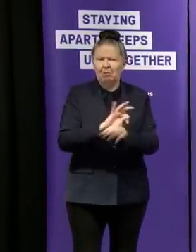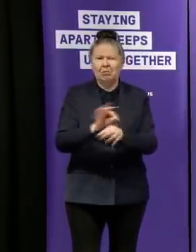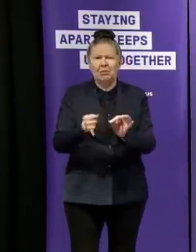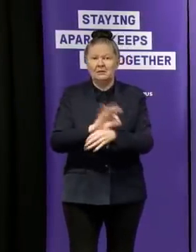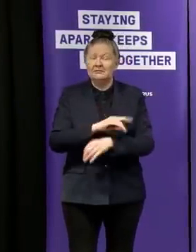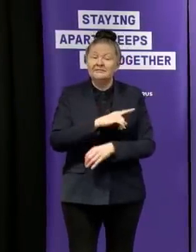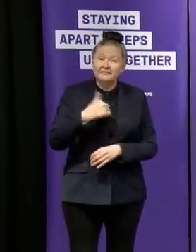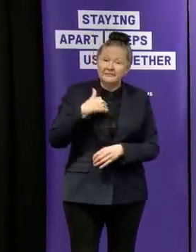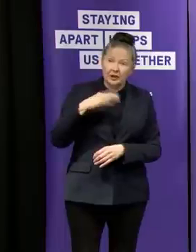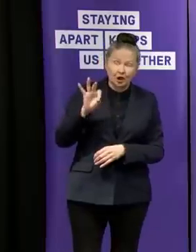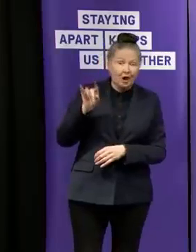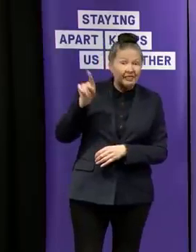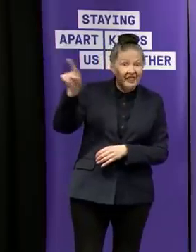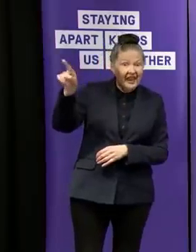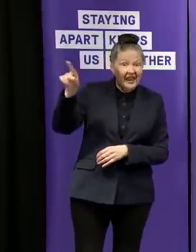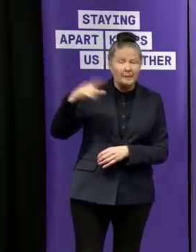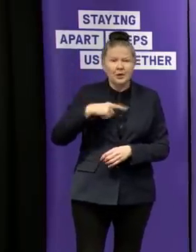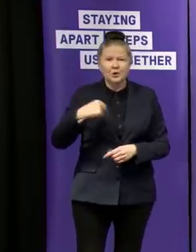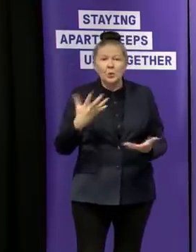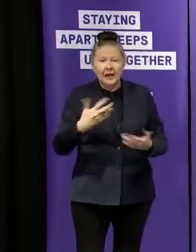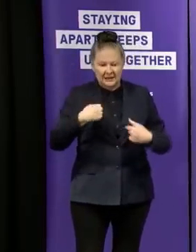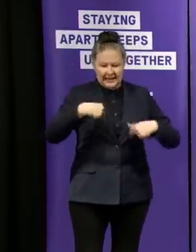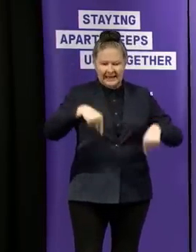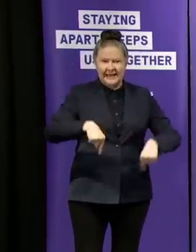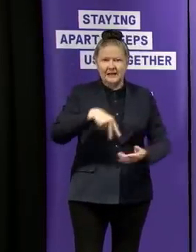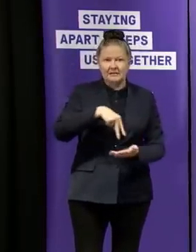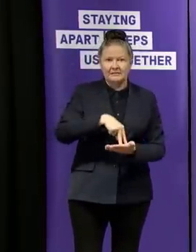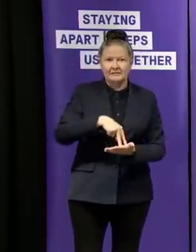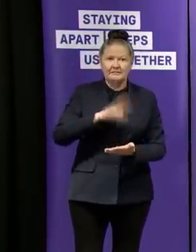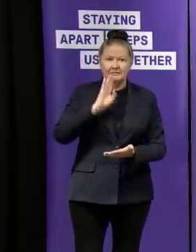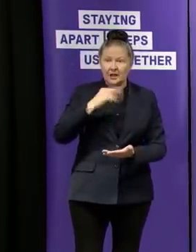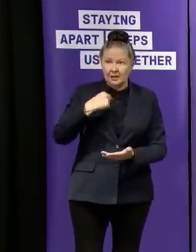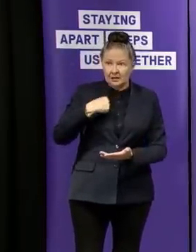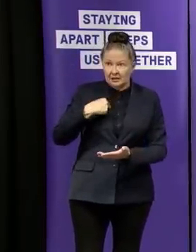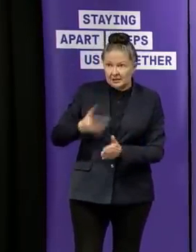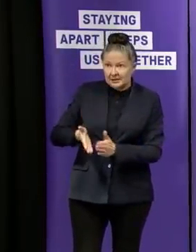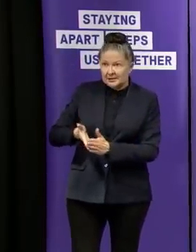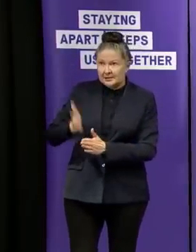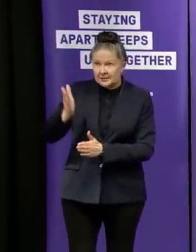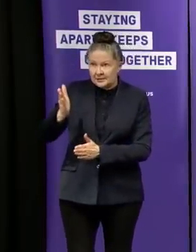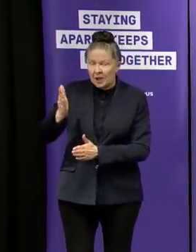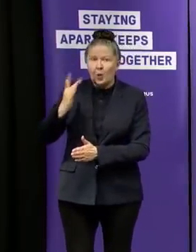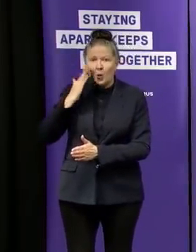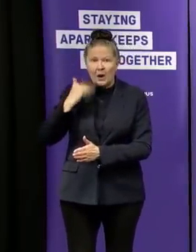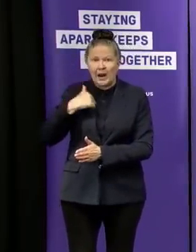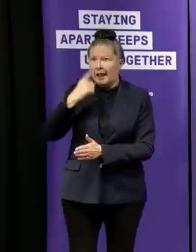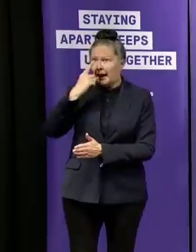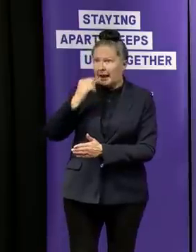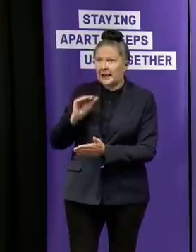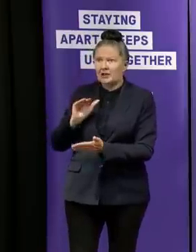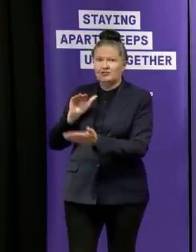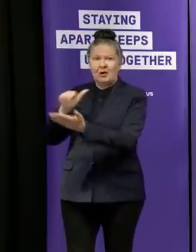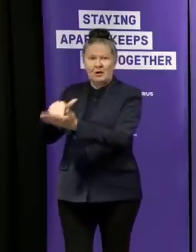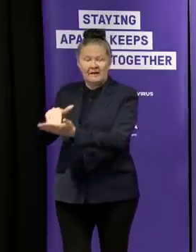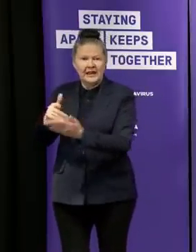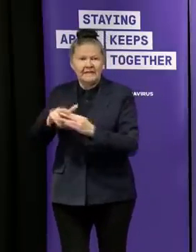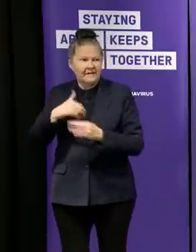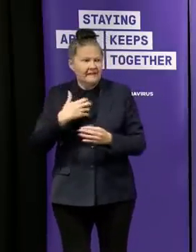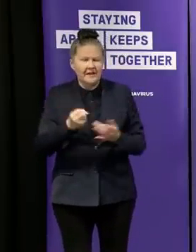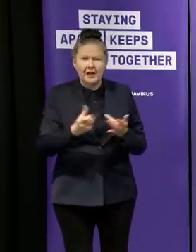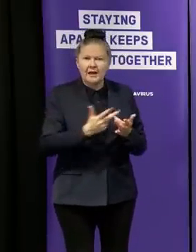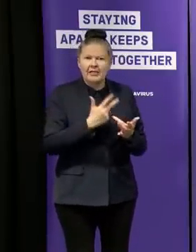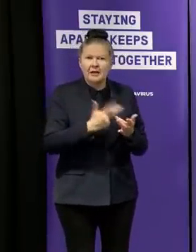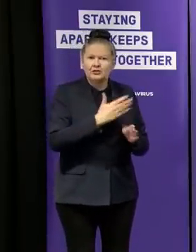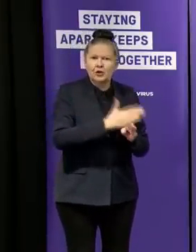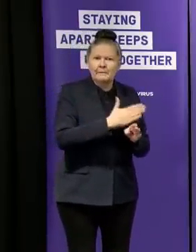I wasn't there because I was here. I go to those meetings whenever I can make it. If I've got other commitments,